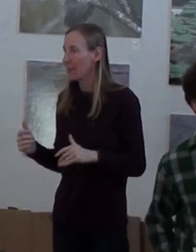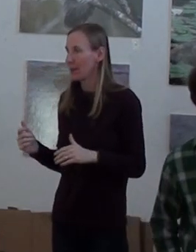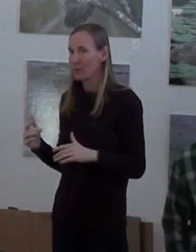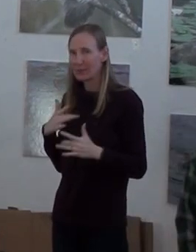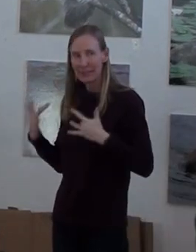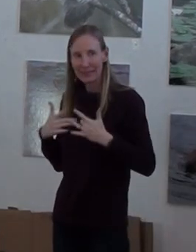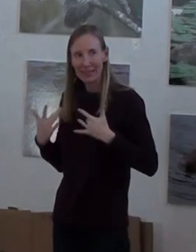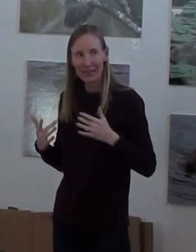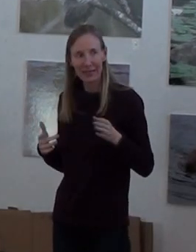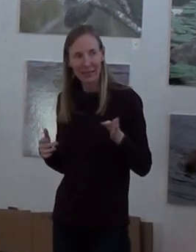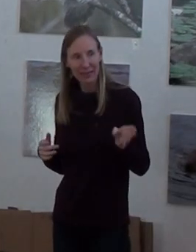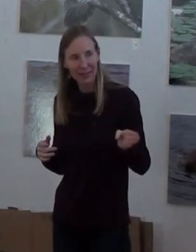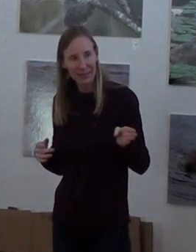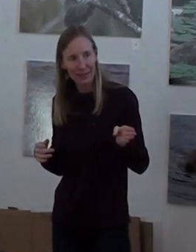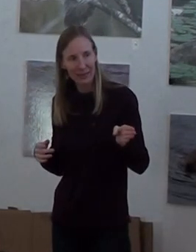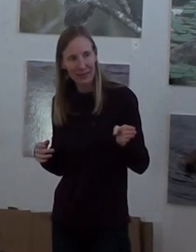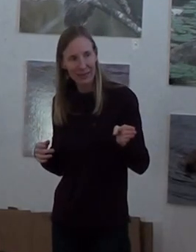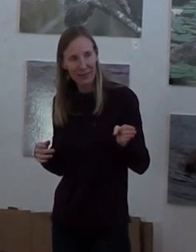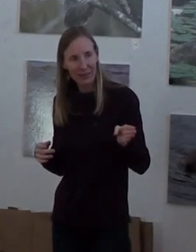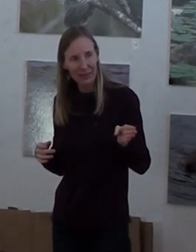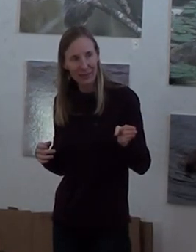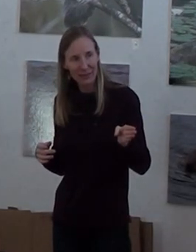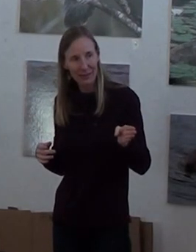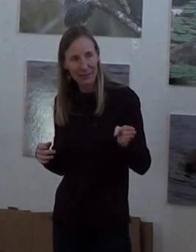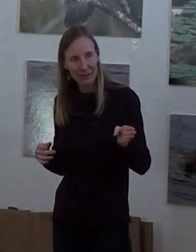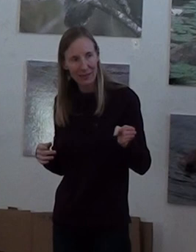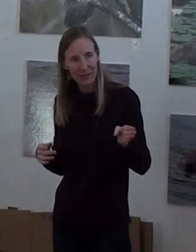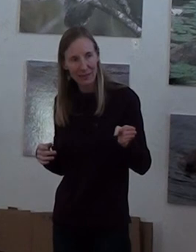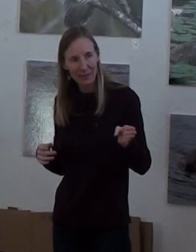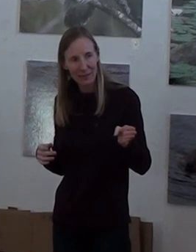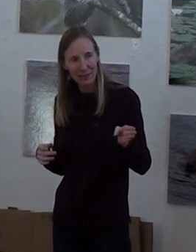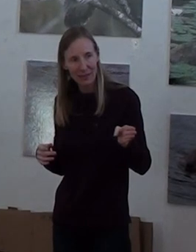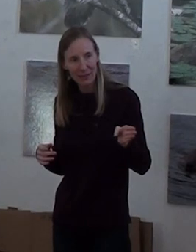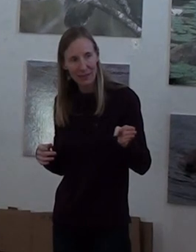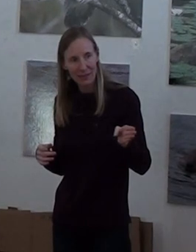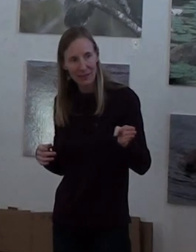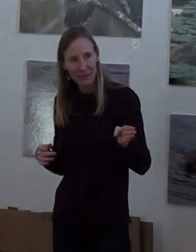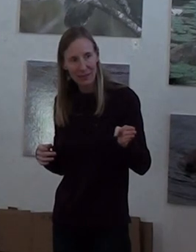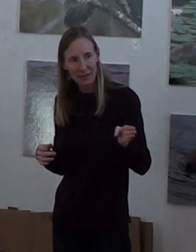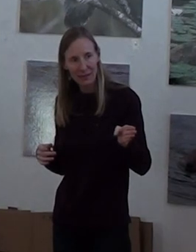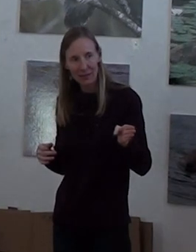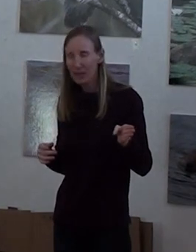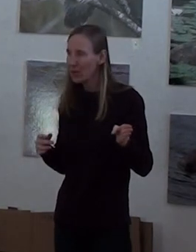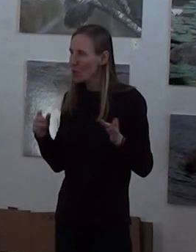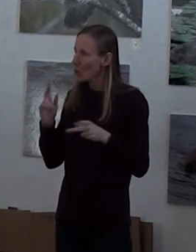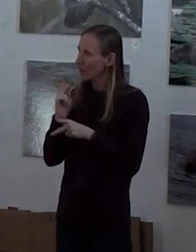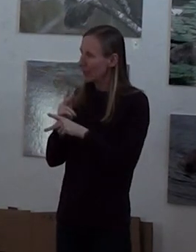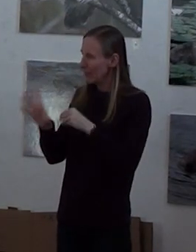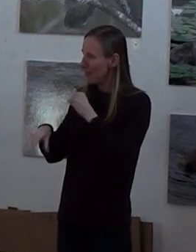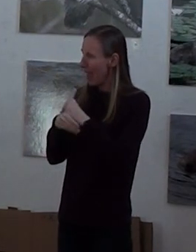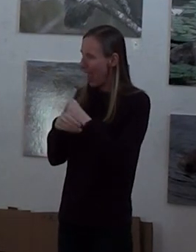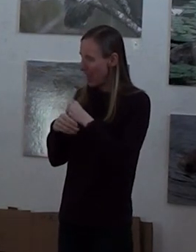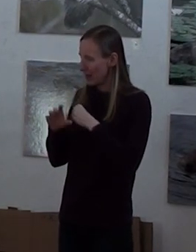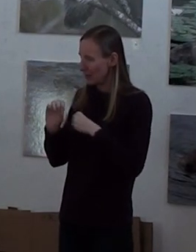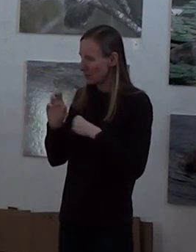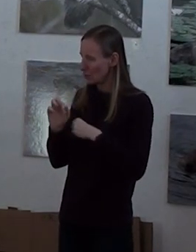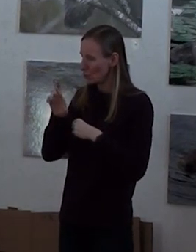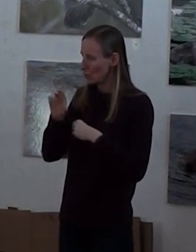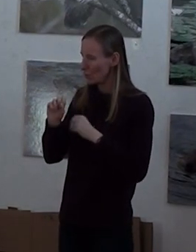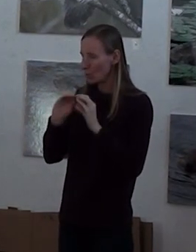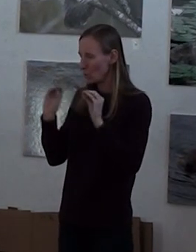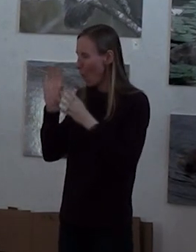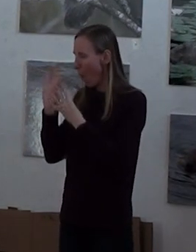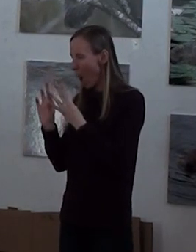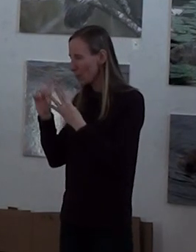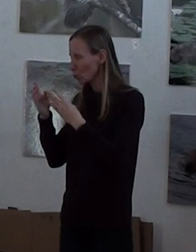exciting. Can I just ask you, if you're going to keep adding supers on, yep, and you have an option of doing splits, yep, did you not do splits because you just didn't have